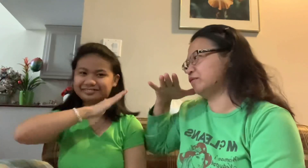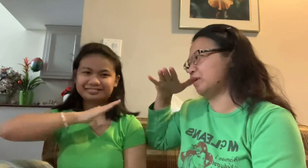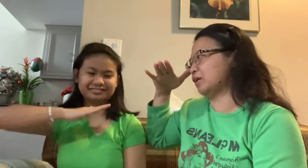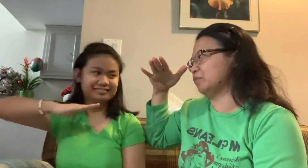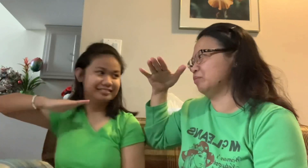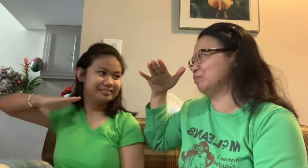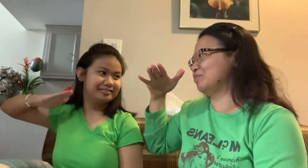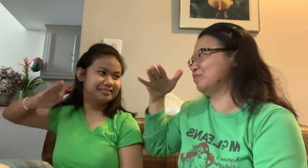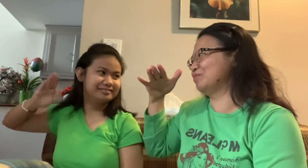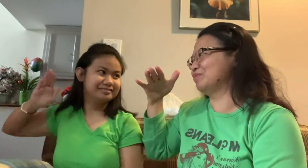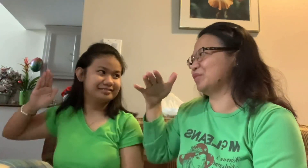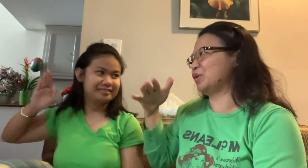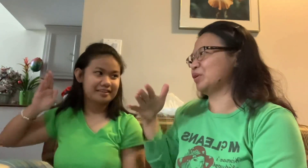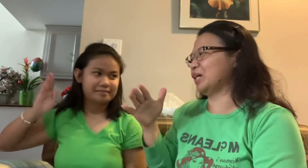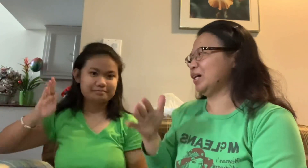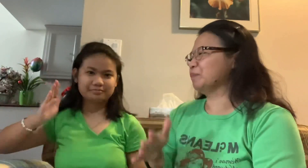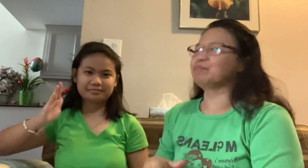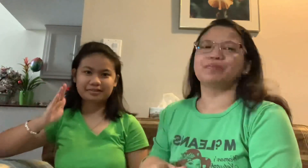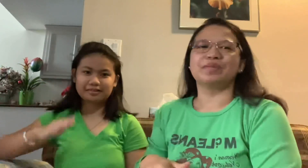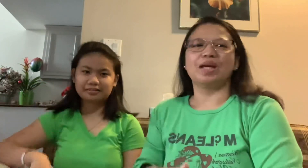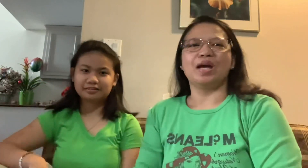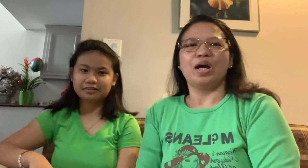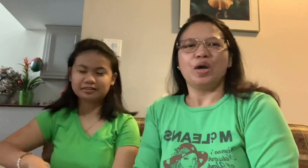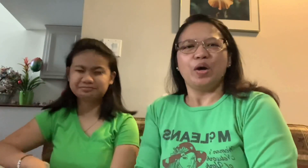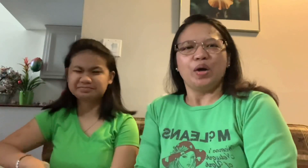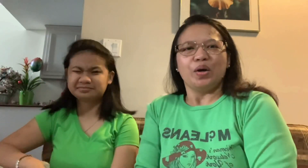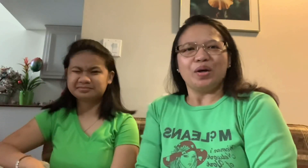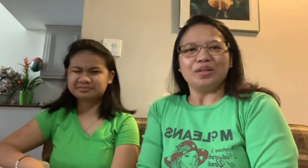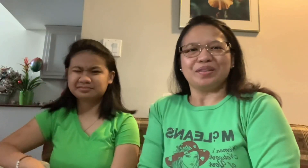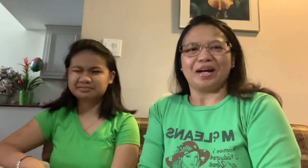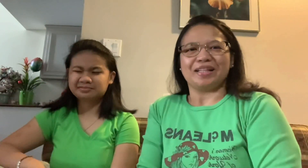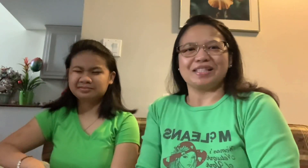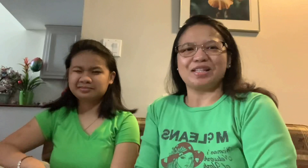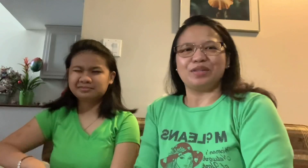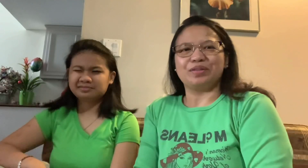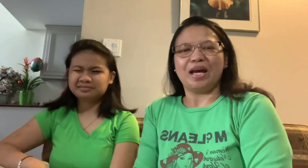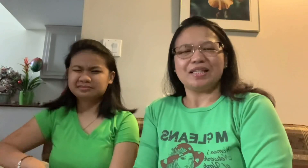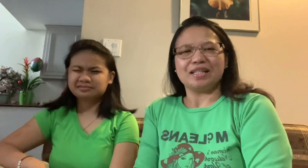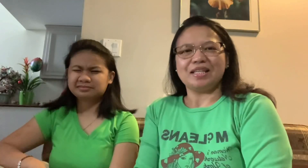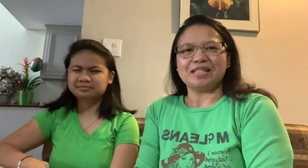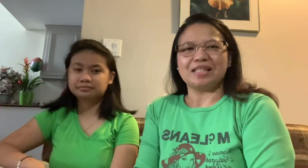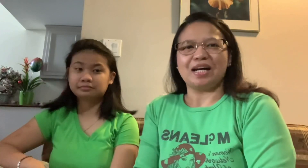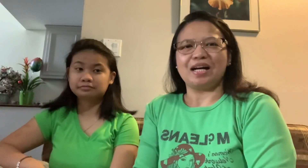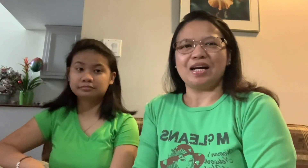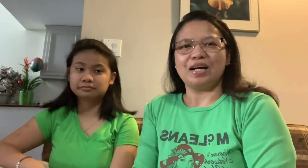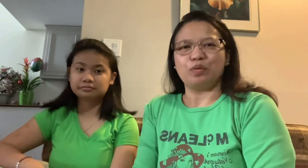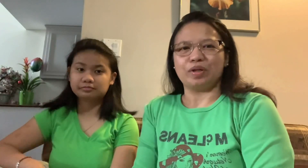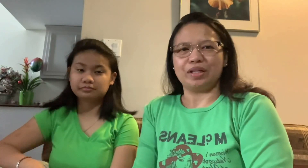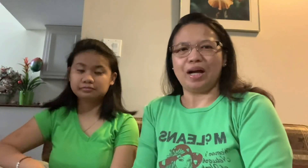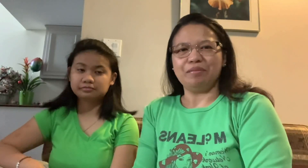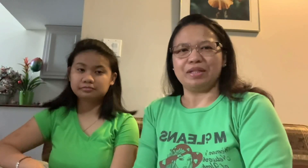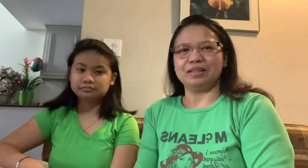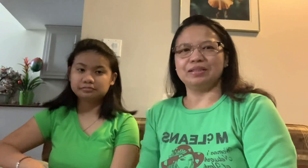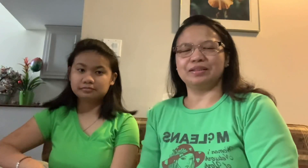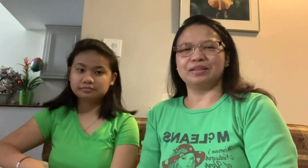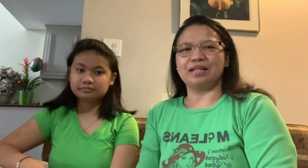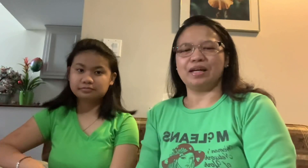farm. Okay. All right. So next is the word animal. If you